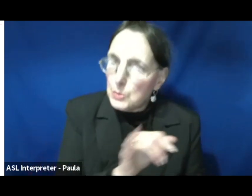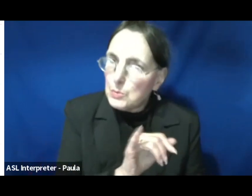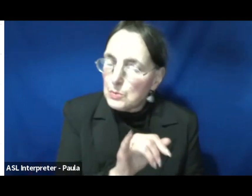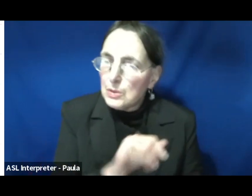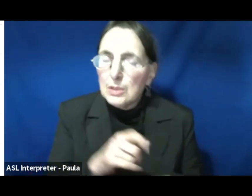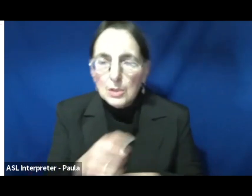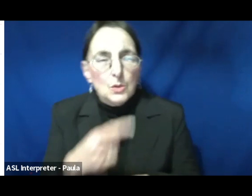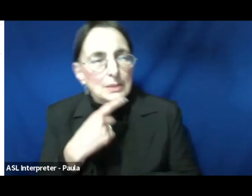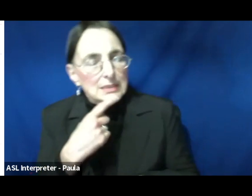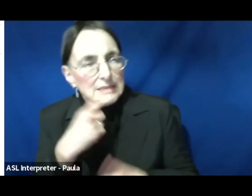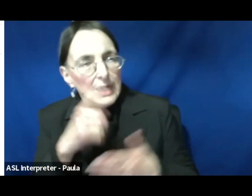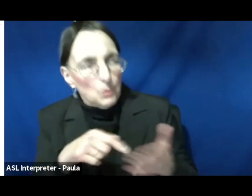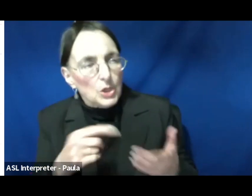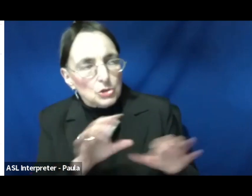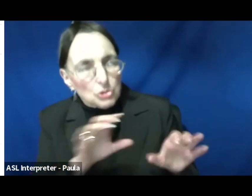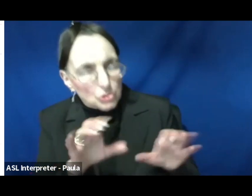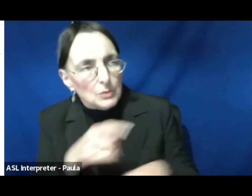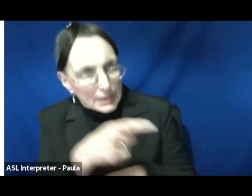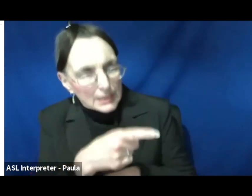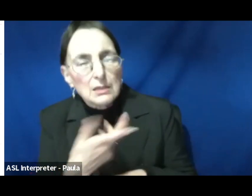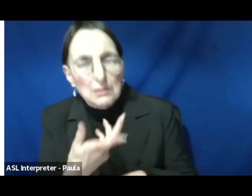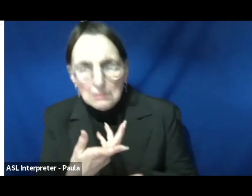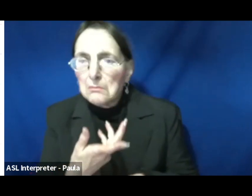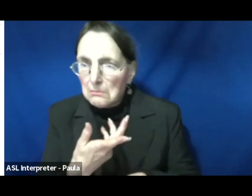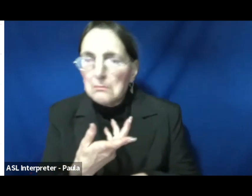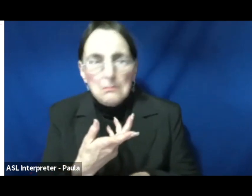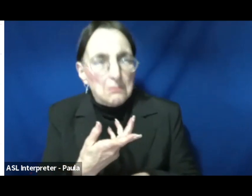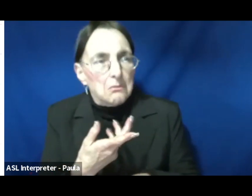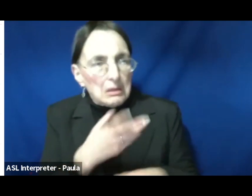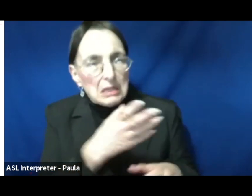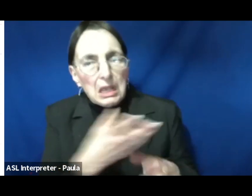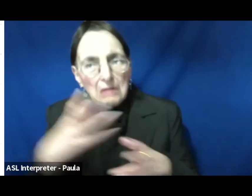garbage, it will never, because it's not in our textbook.